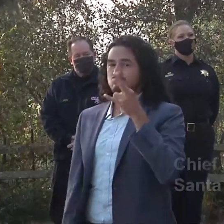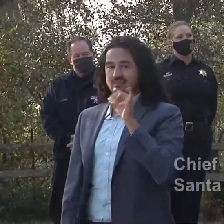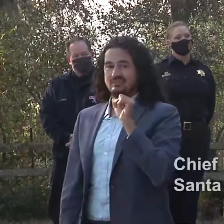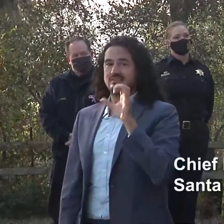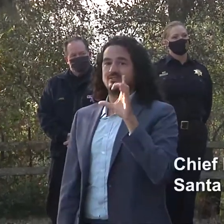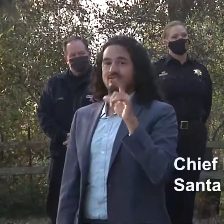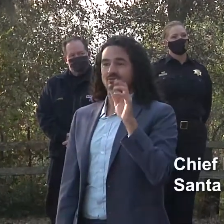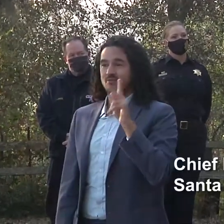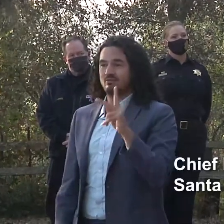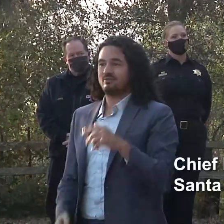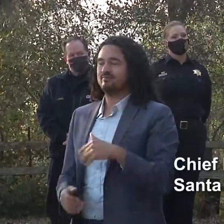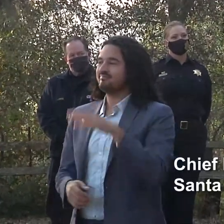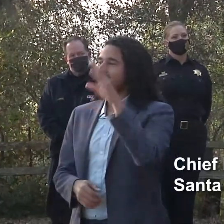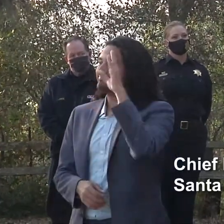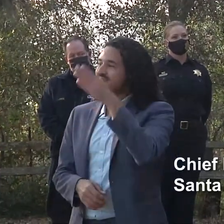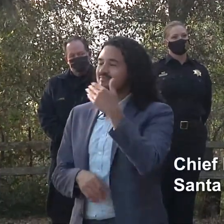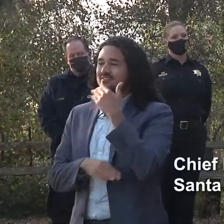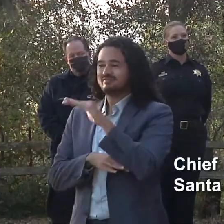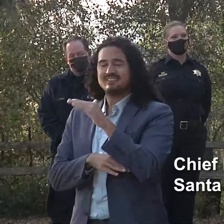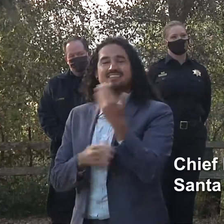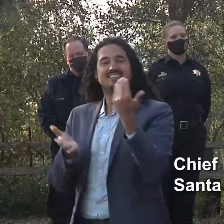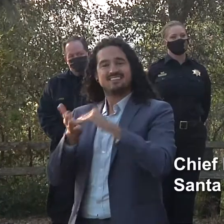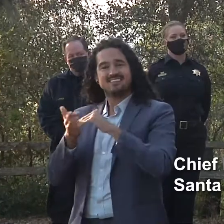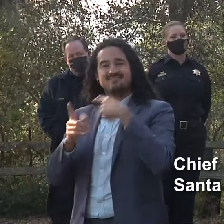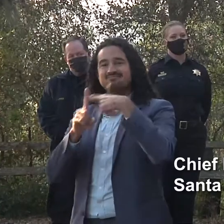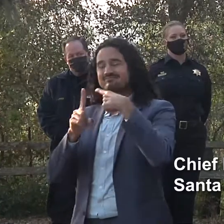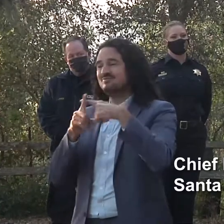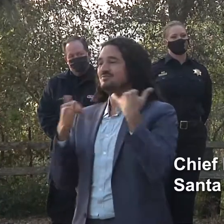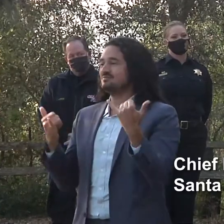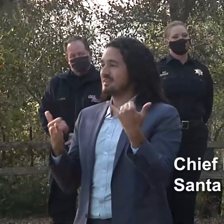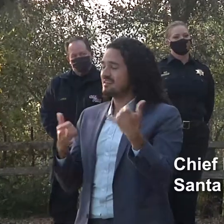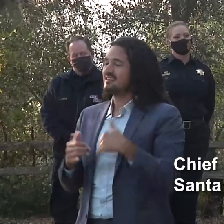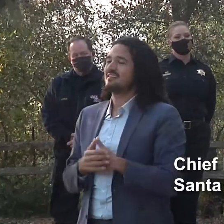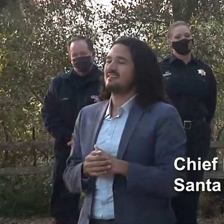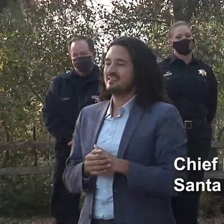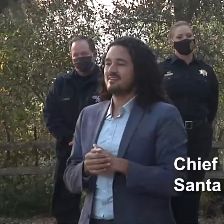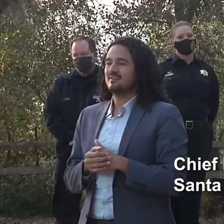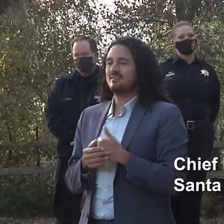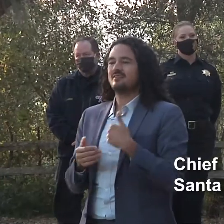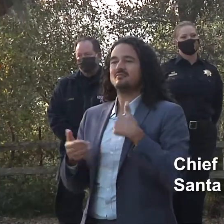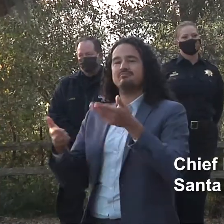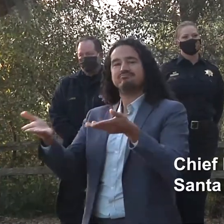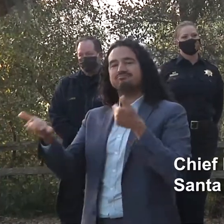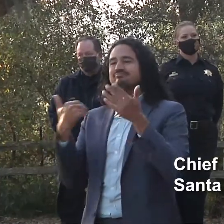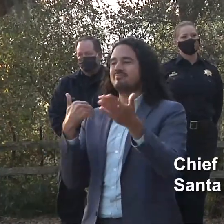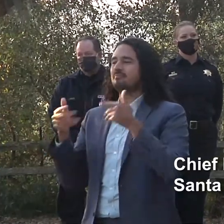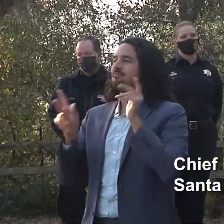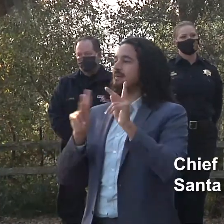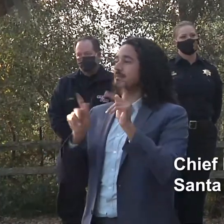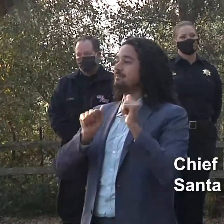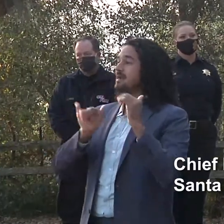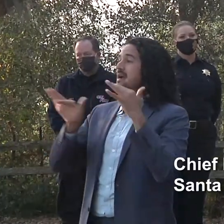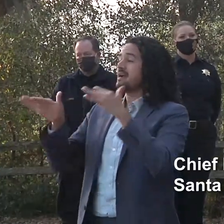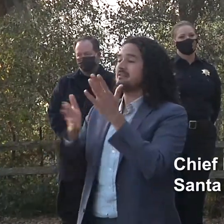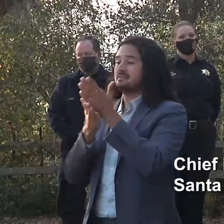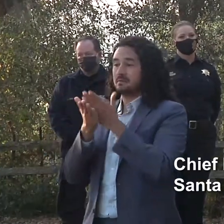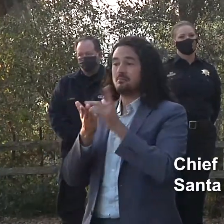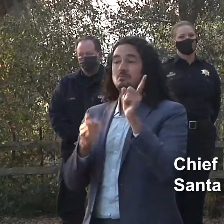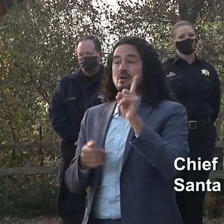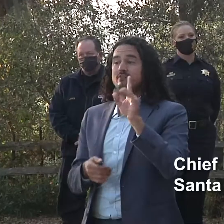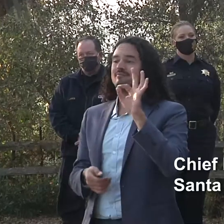Good evening. Another good day today. We welcome back the folks in Felton and in Davenport. I know they were anxious to get back